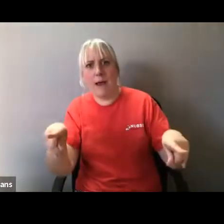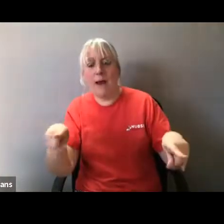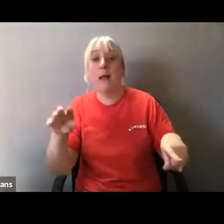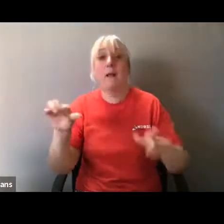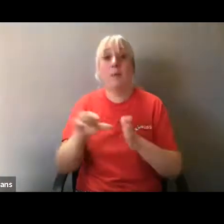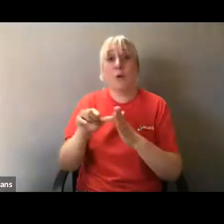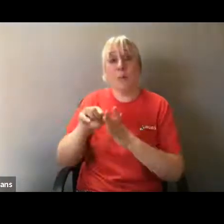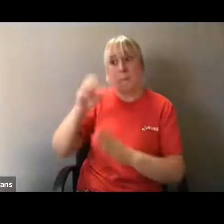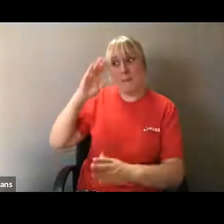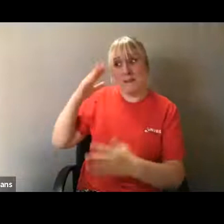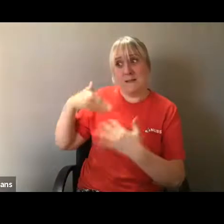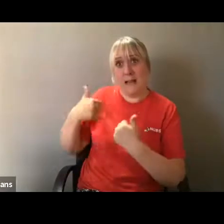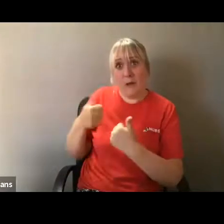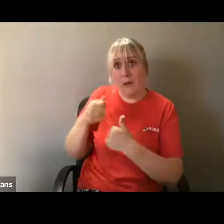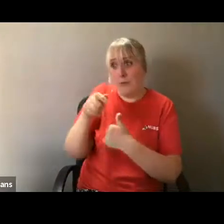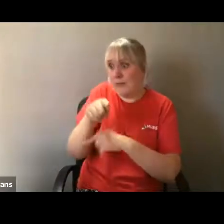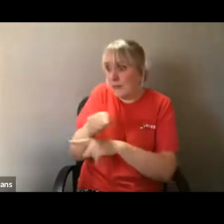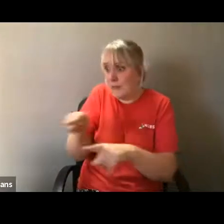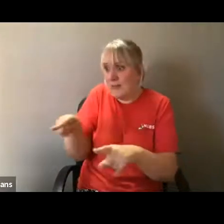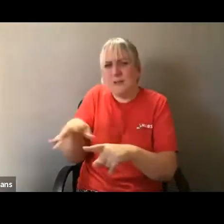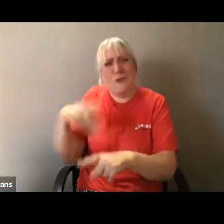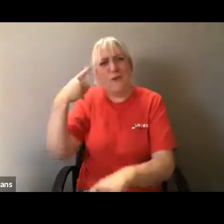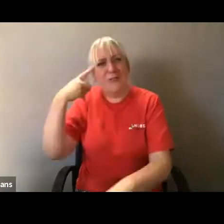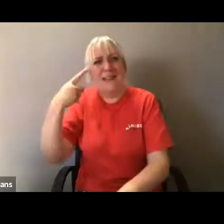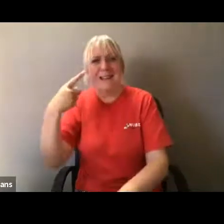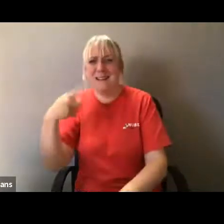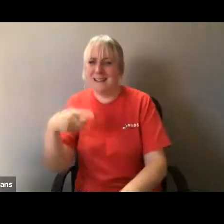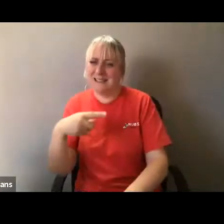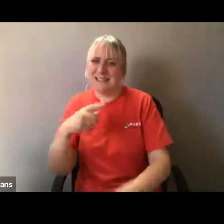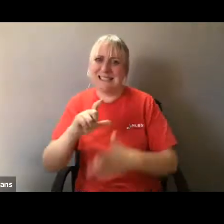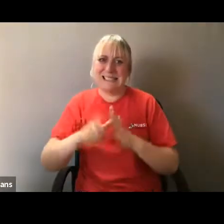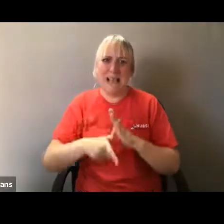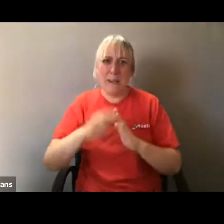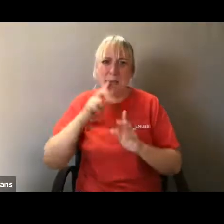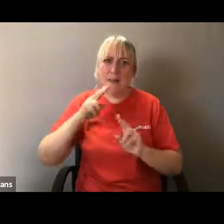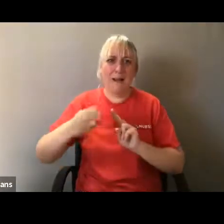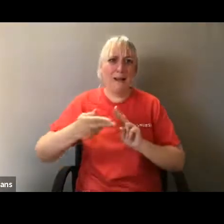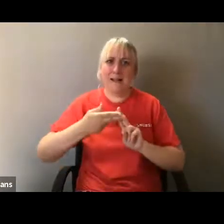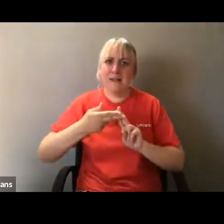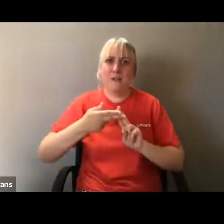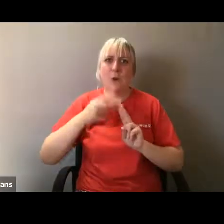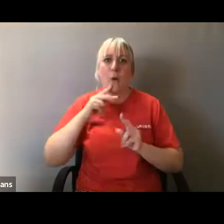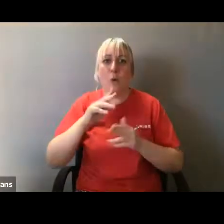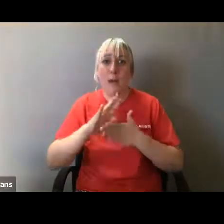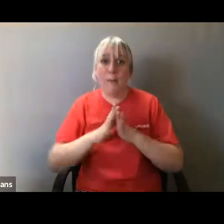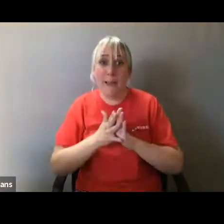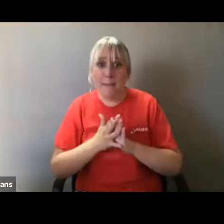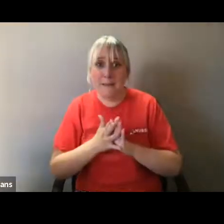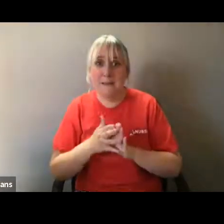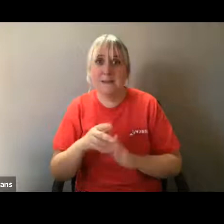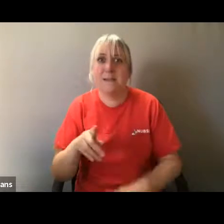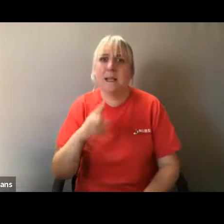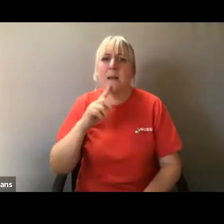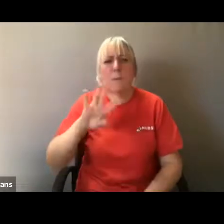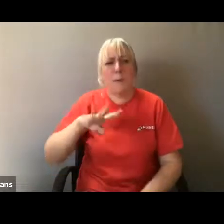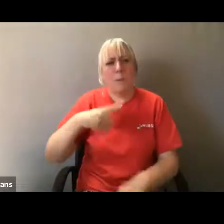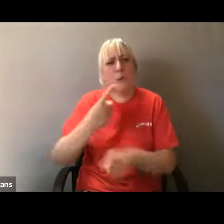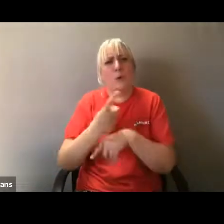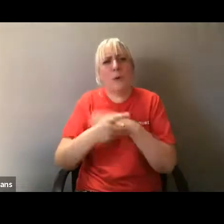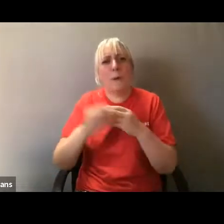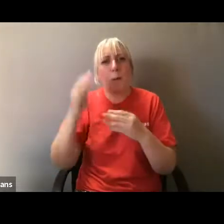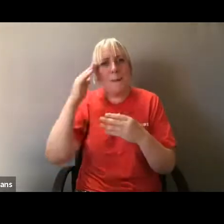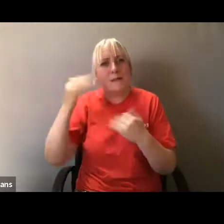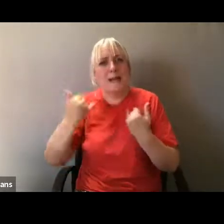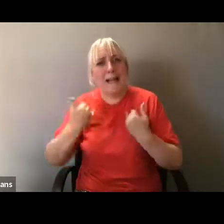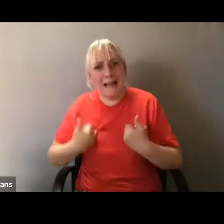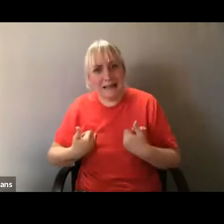or as having impairments, and these tend not to be words we use, although a lot of people do speak of mental illness. I